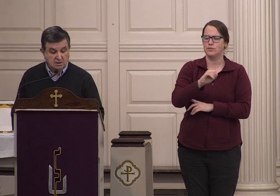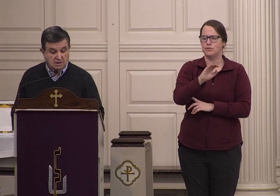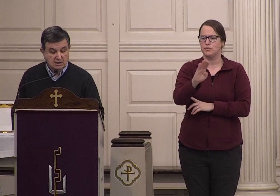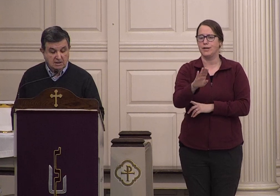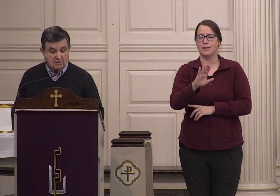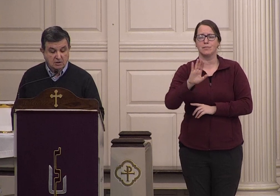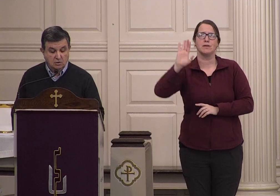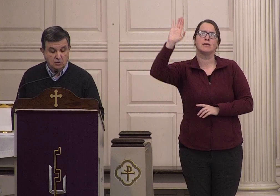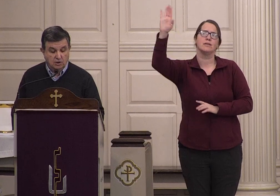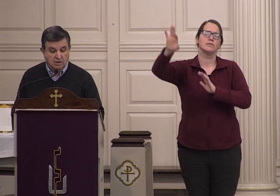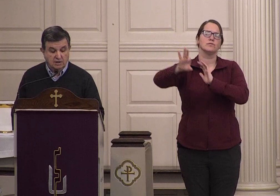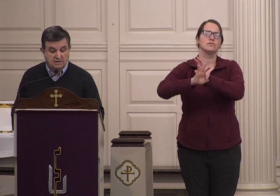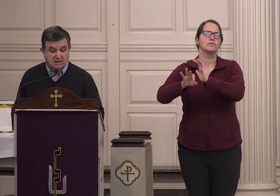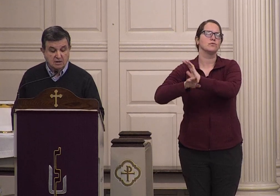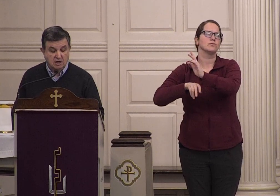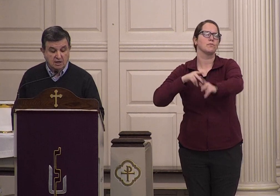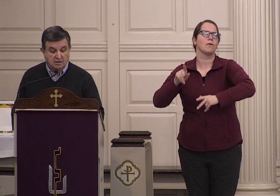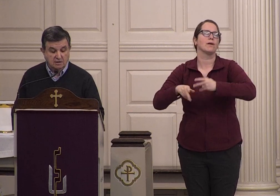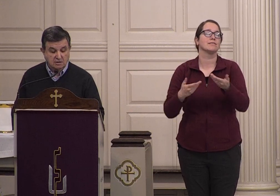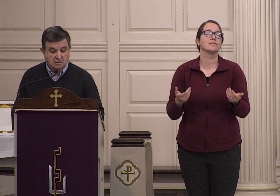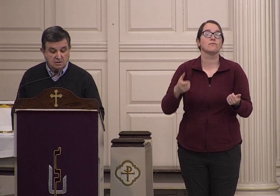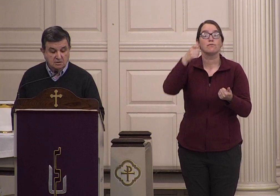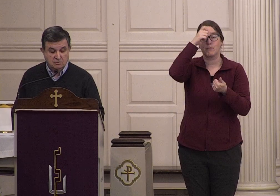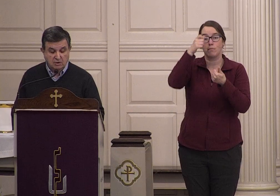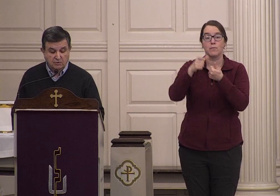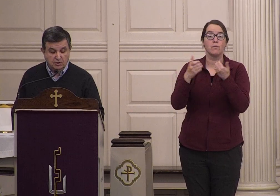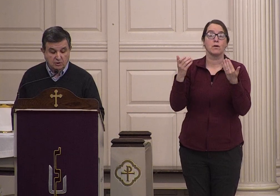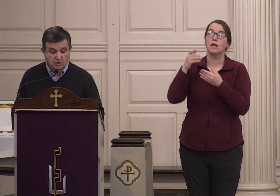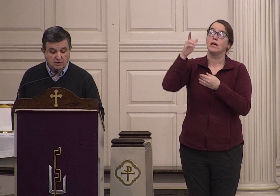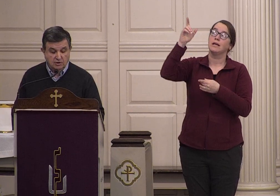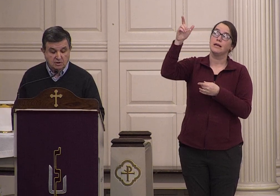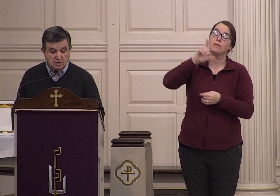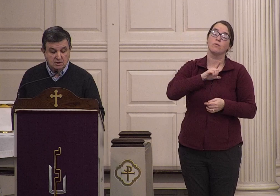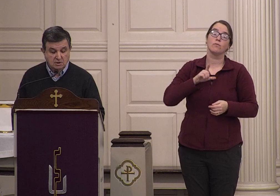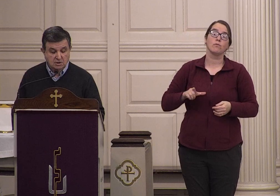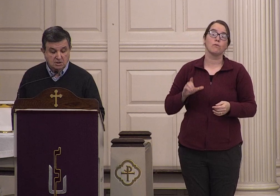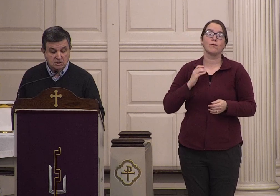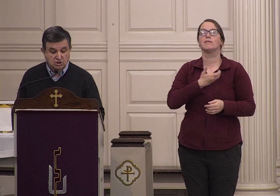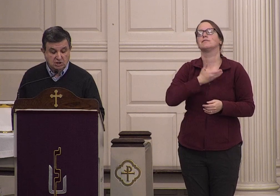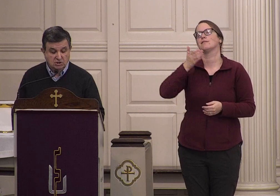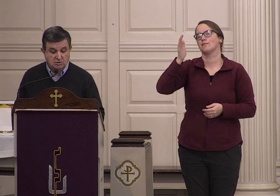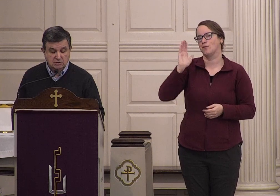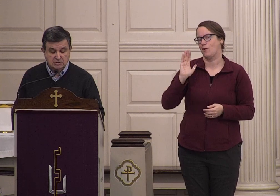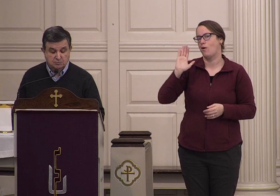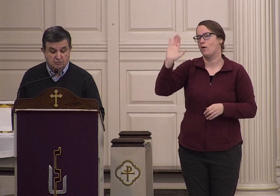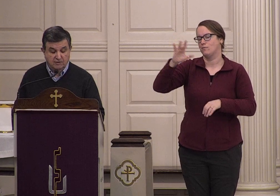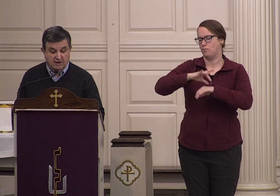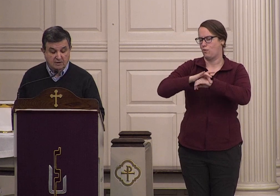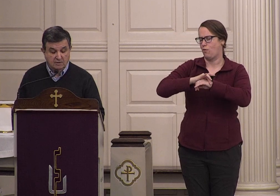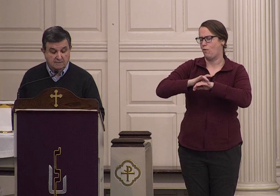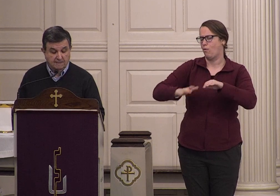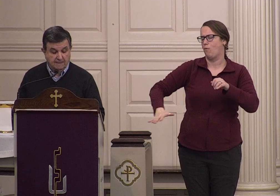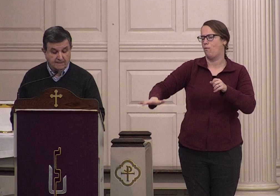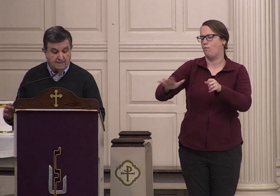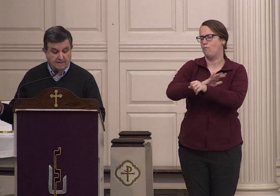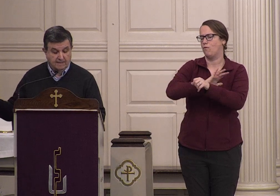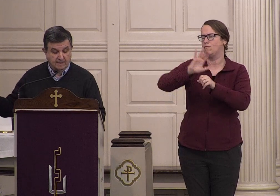he, the Lord, is our God. Throughout the earth, his judgments prevail.